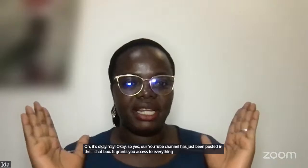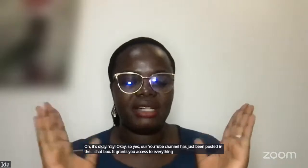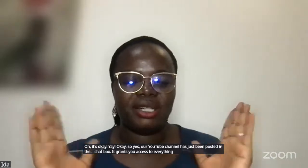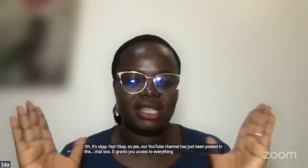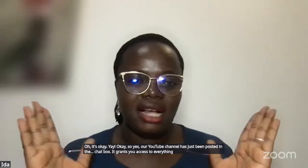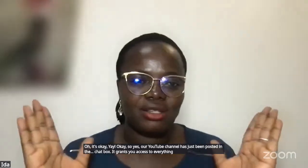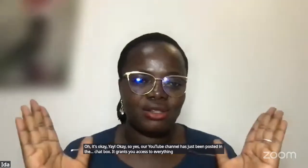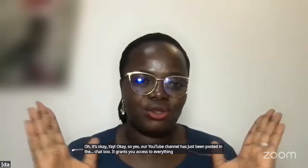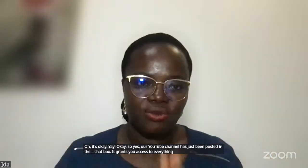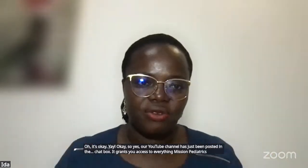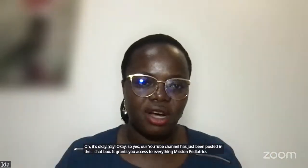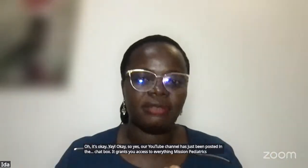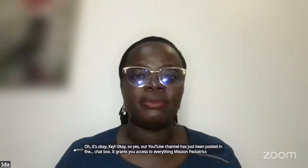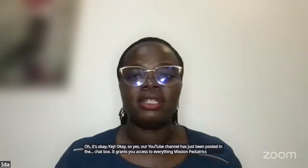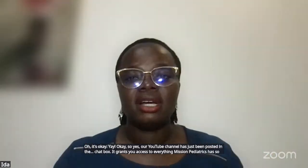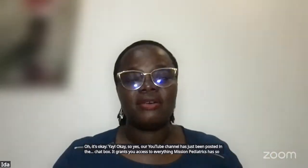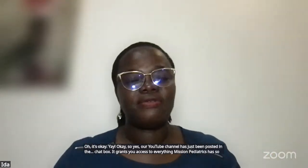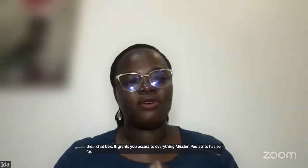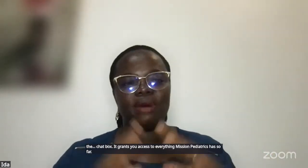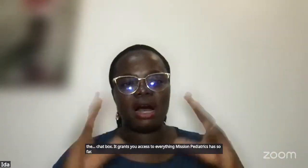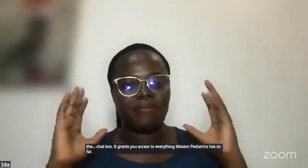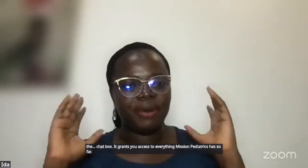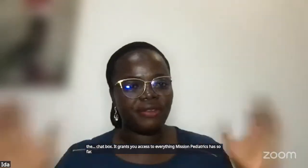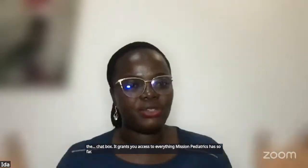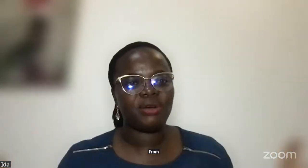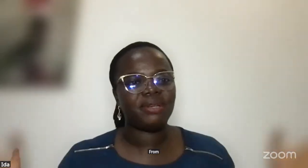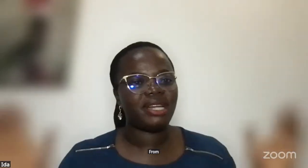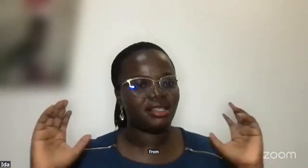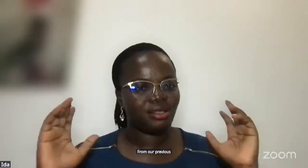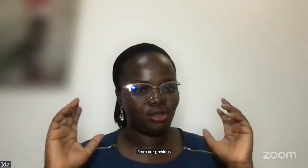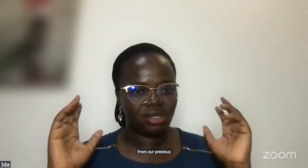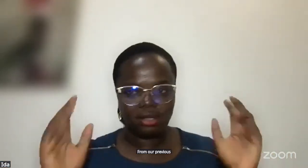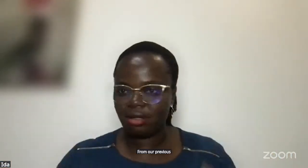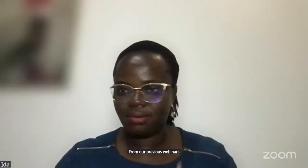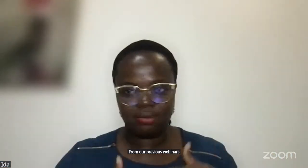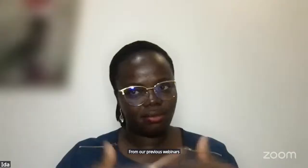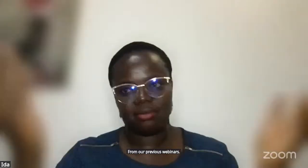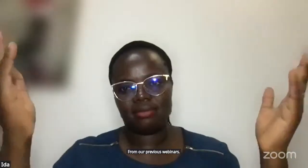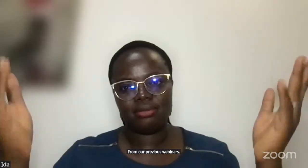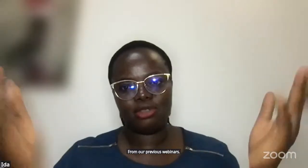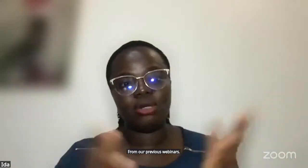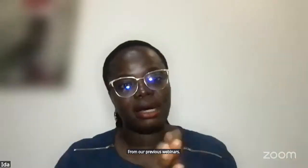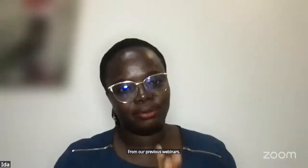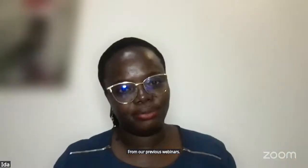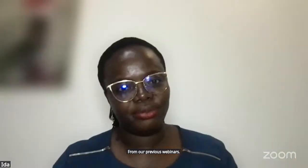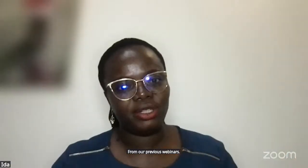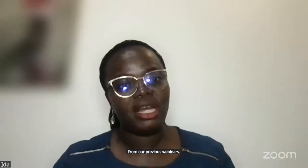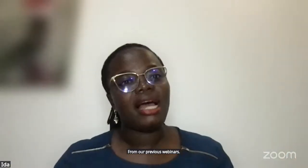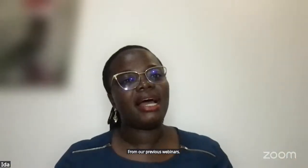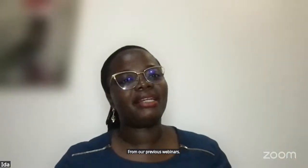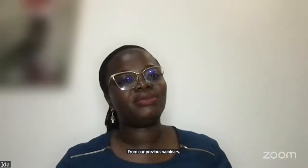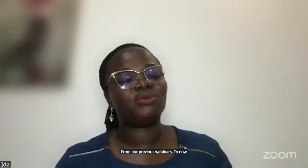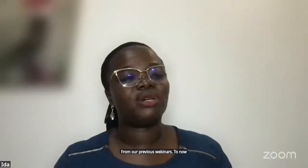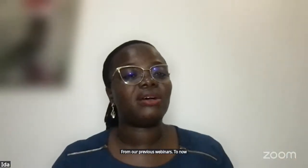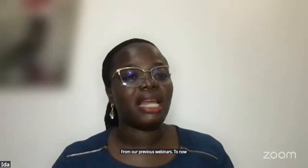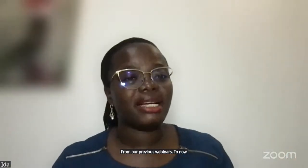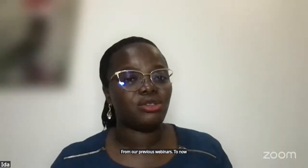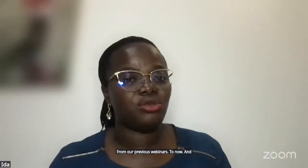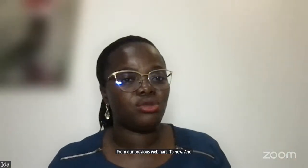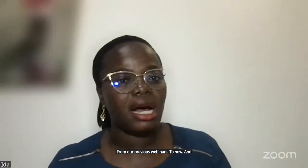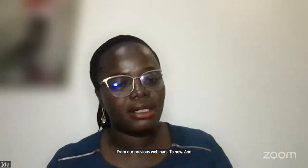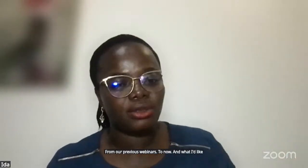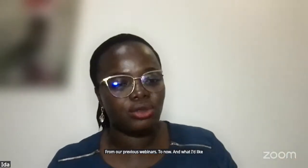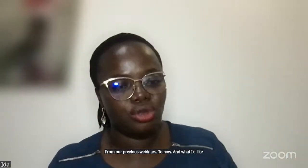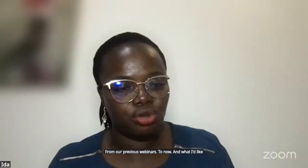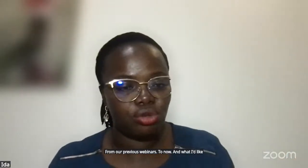Mission Pediatrics has so far, from our previous webinars to now. And what I'd like